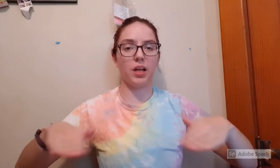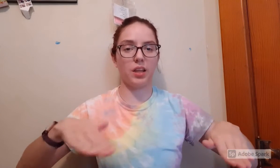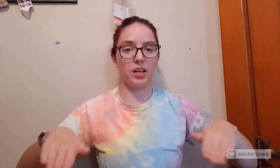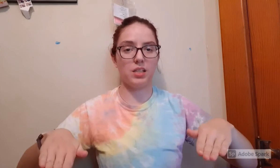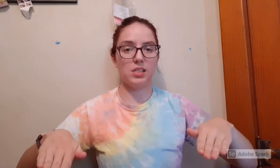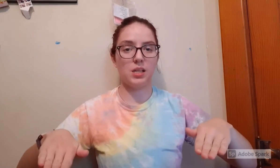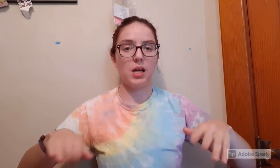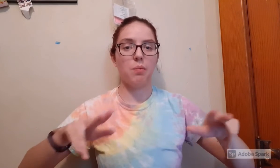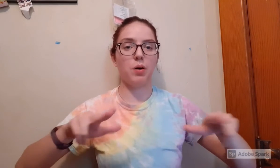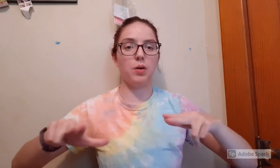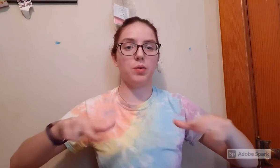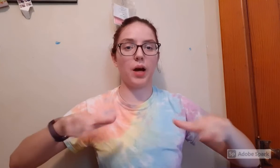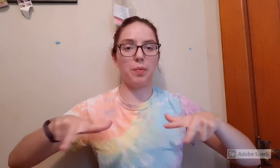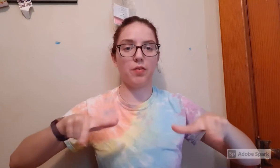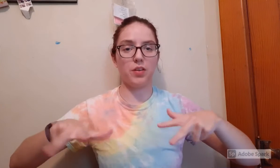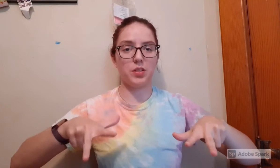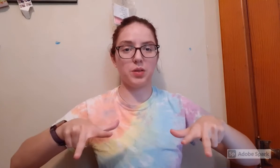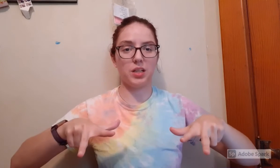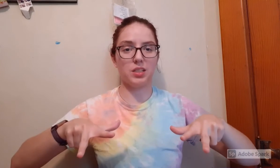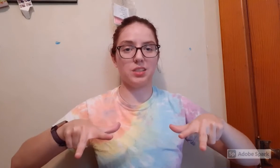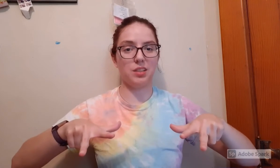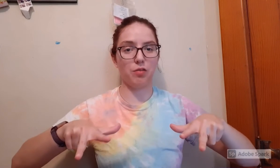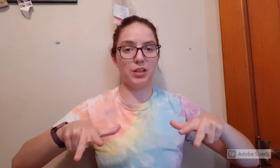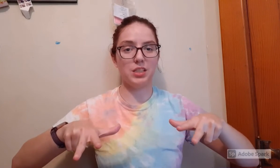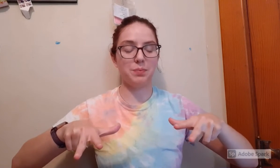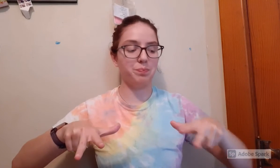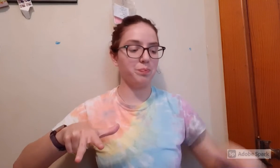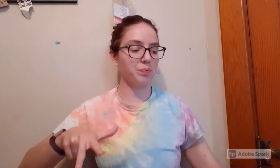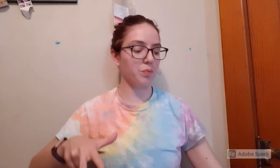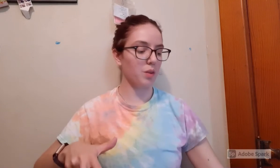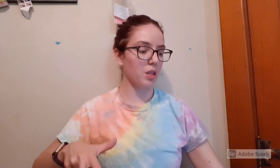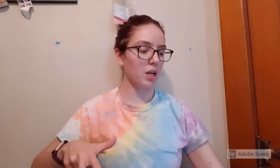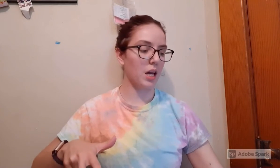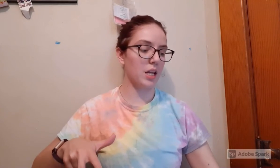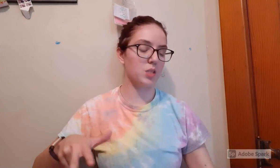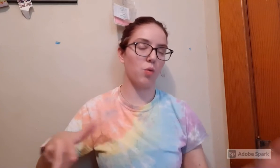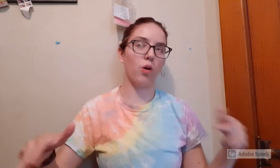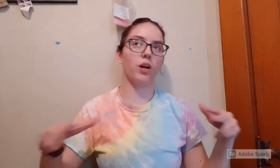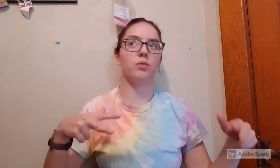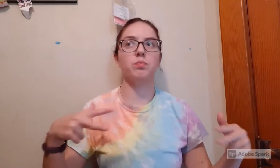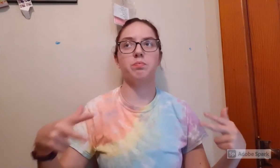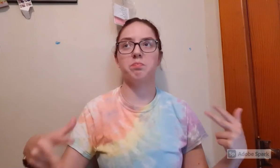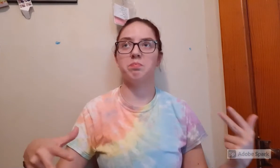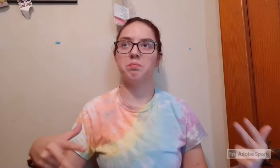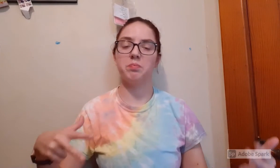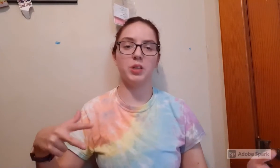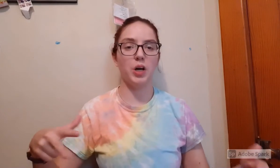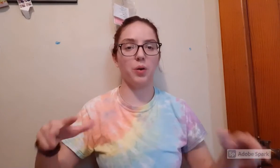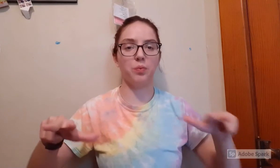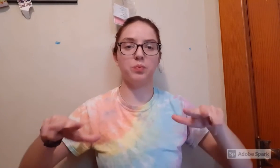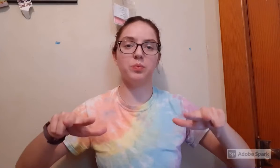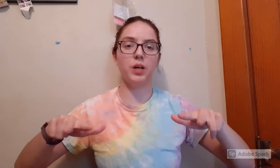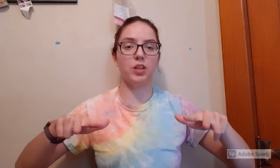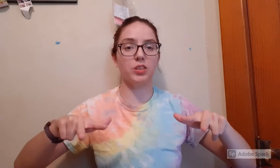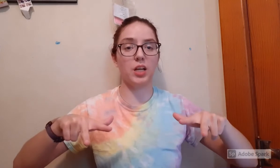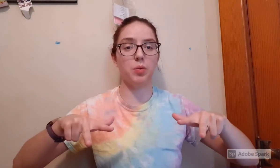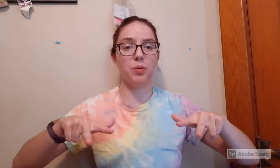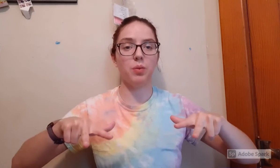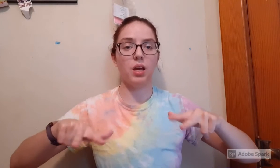like this, but I prefer this one because it's different and it's more, you know, understandable.